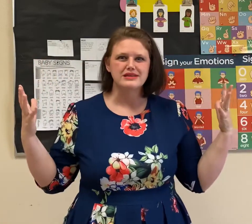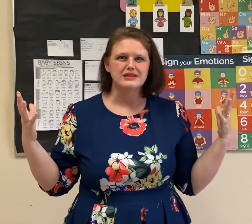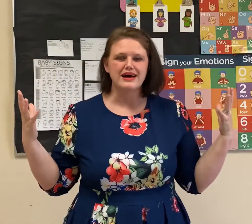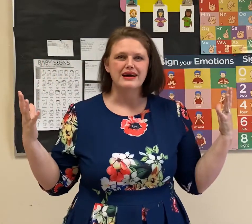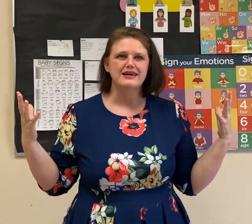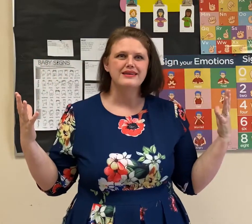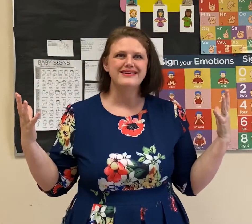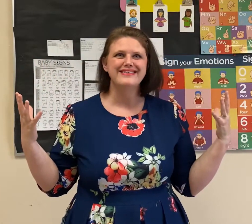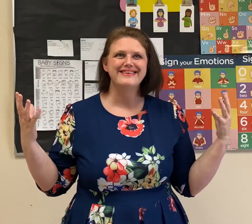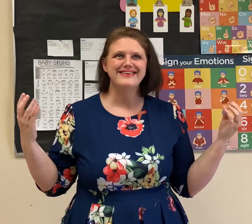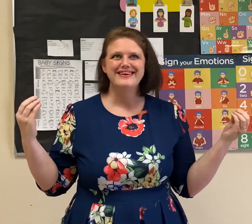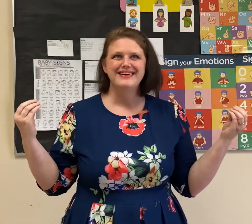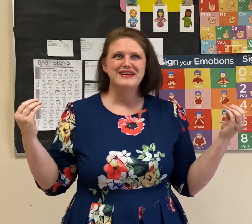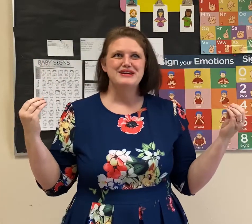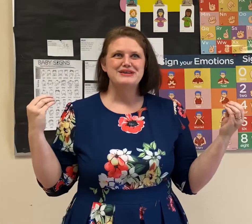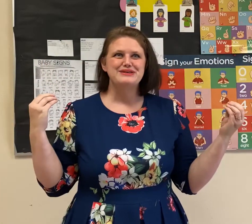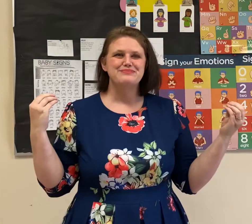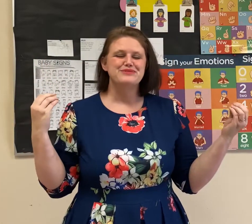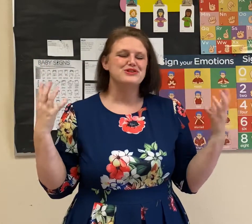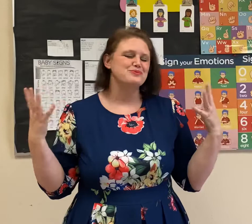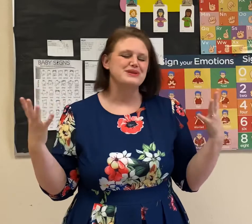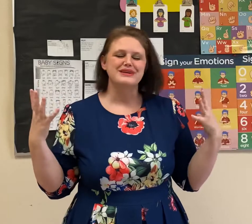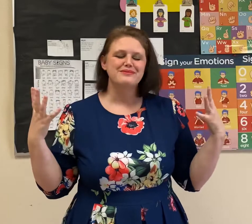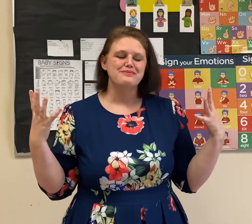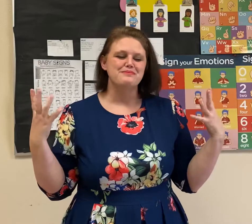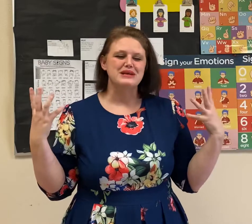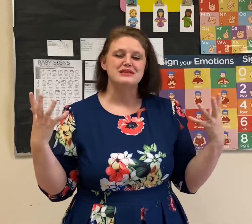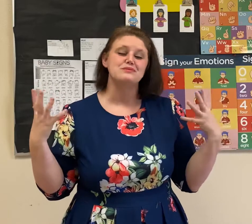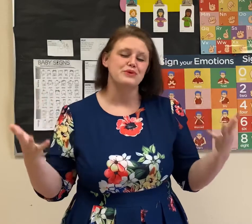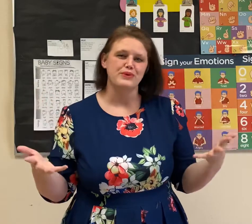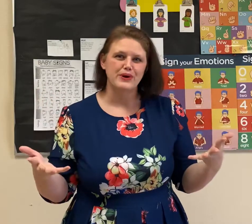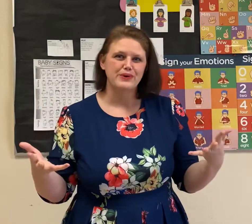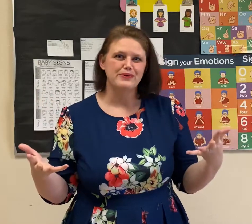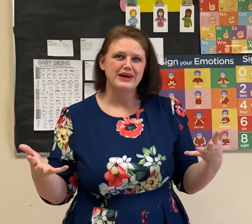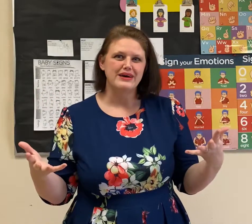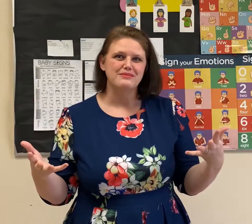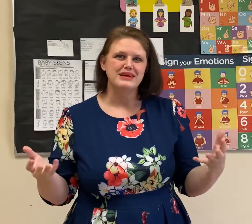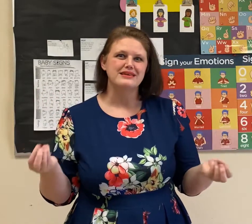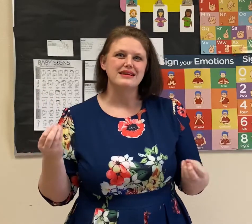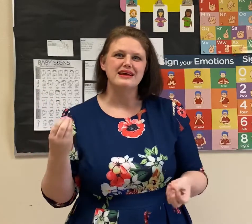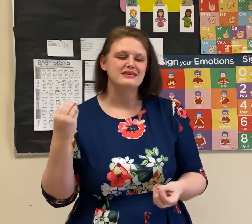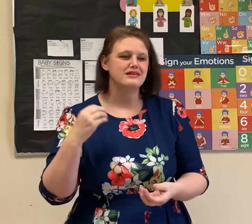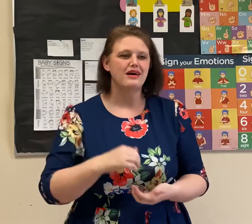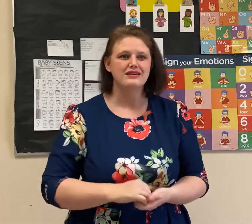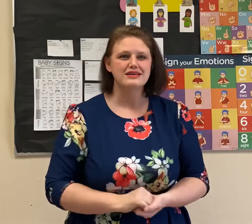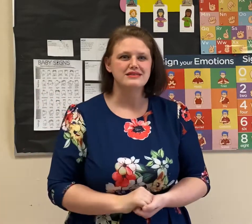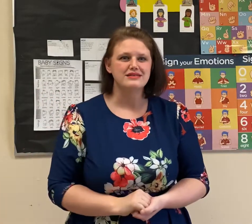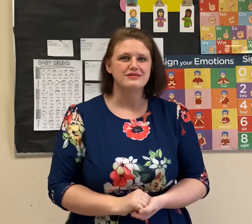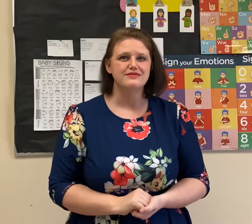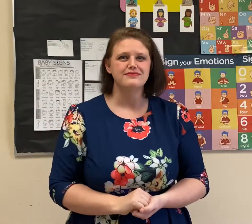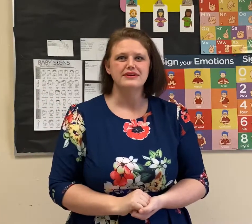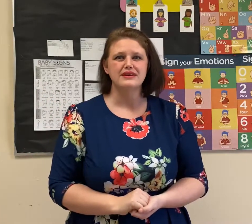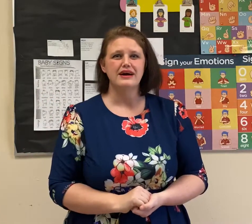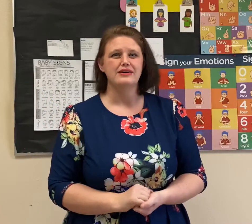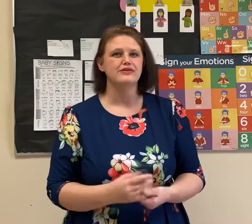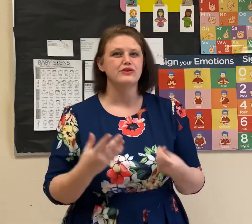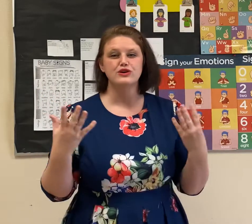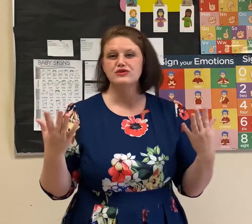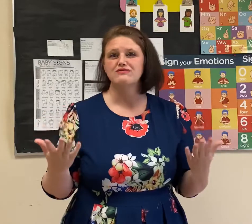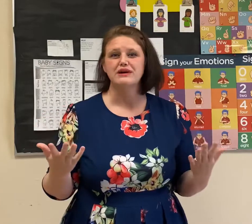that just really makes them grow. It connects cognitive, they're using fine motor